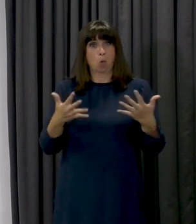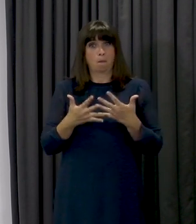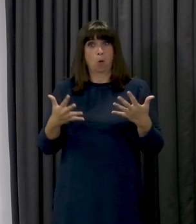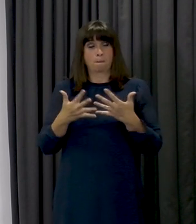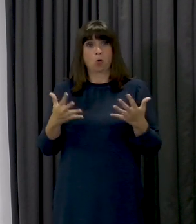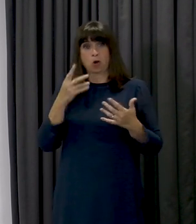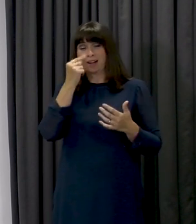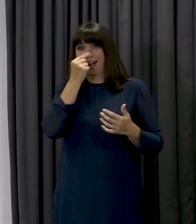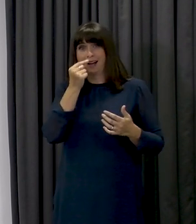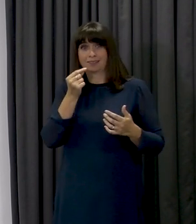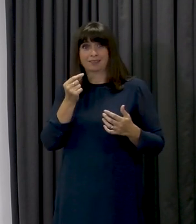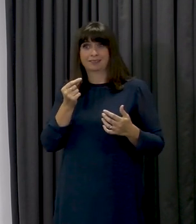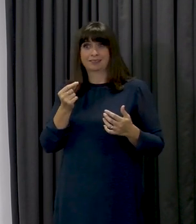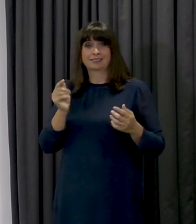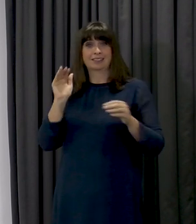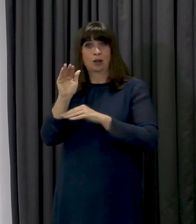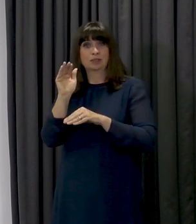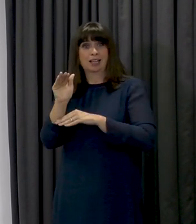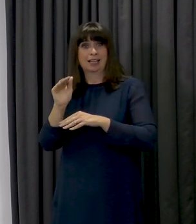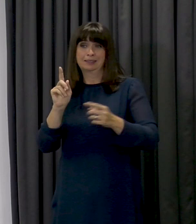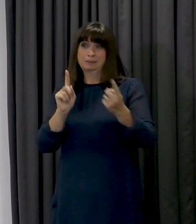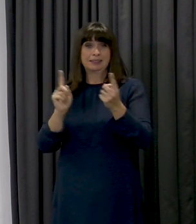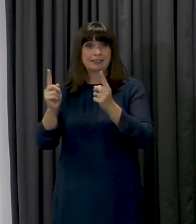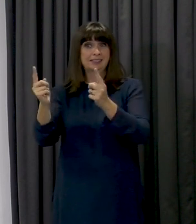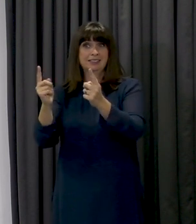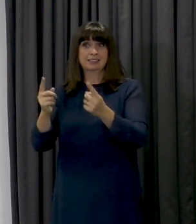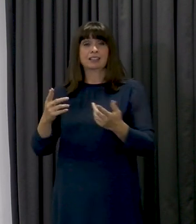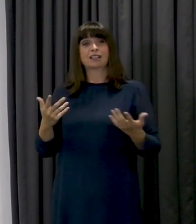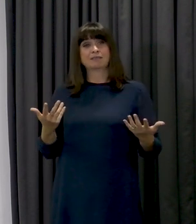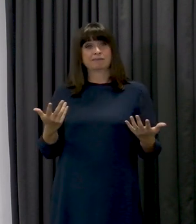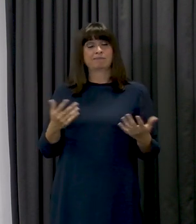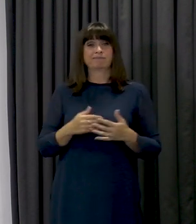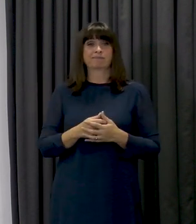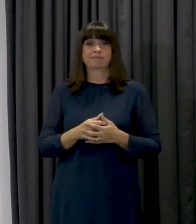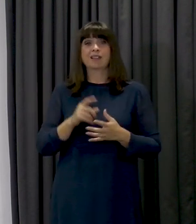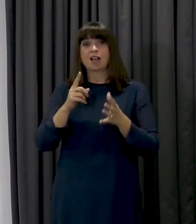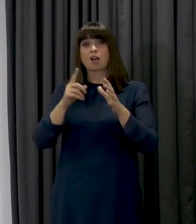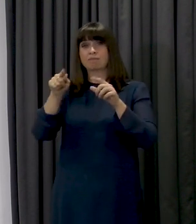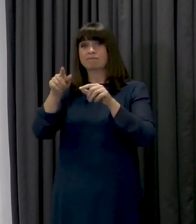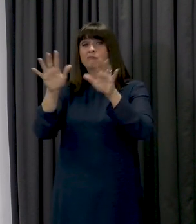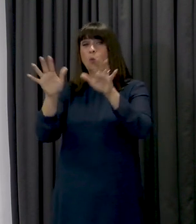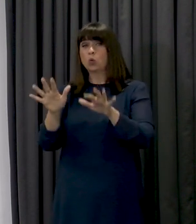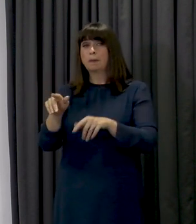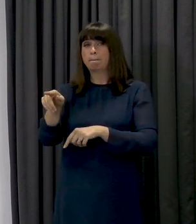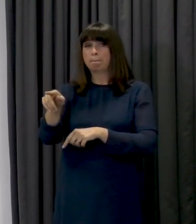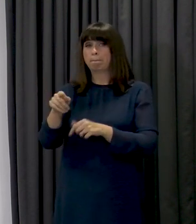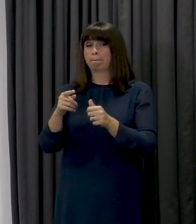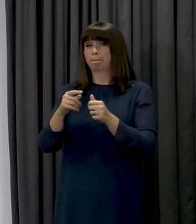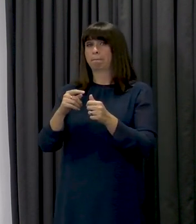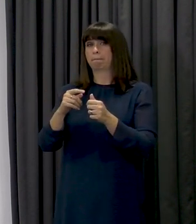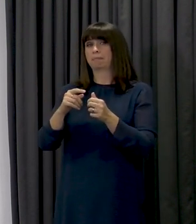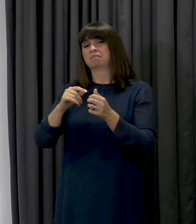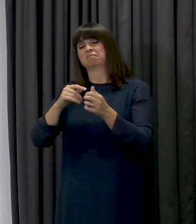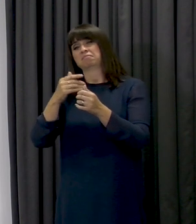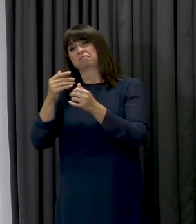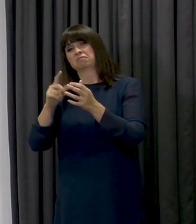of that time while we can. We'll then have to assess in the autumn, when we know we are heading into the